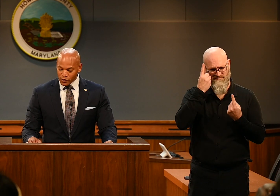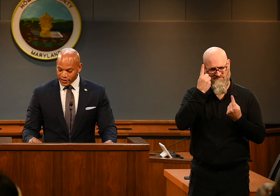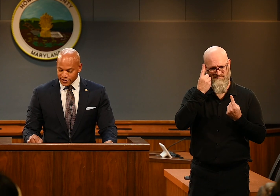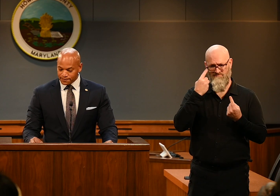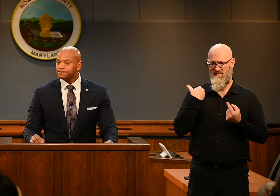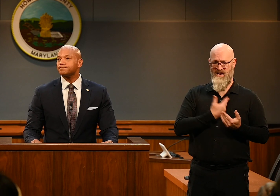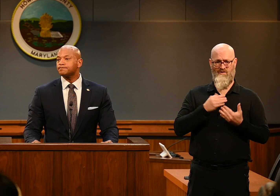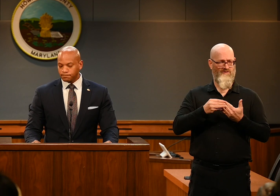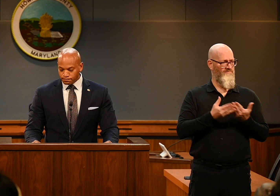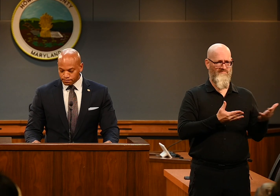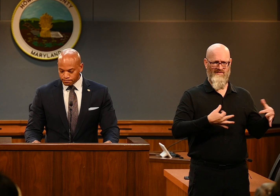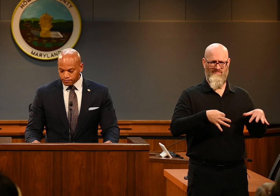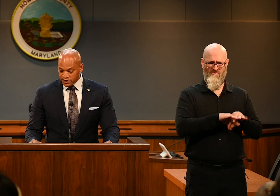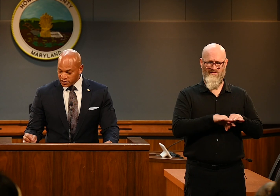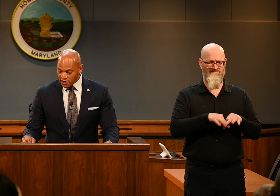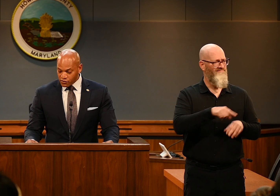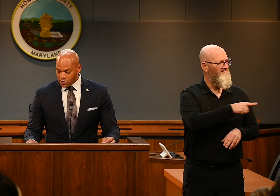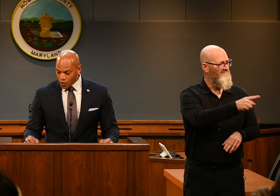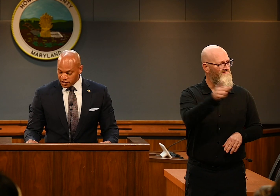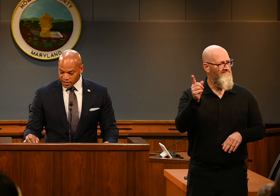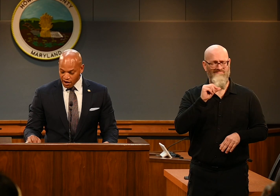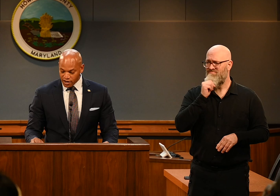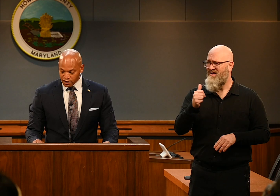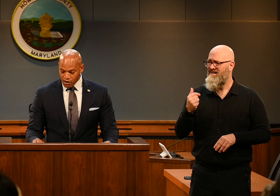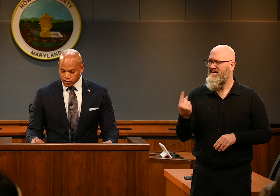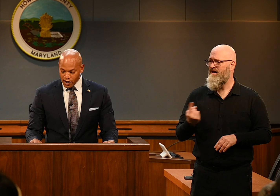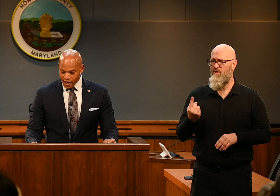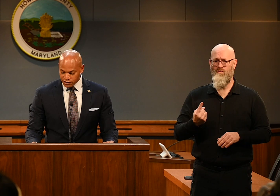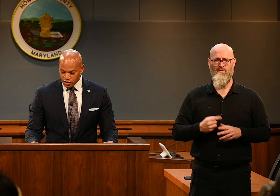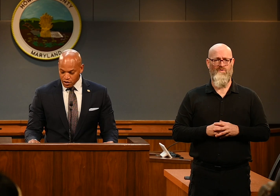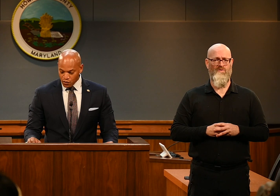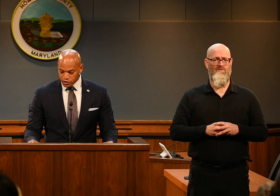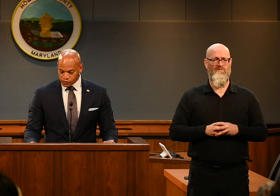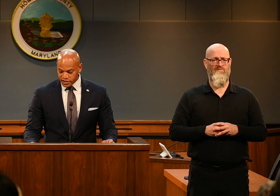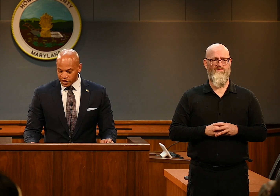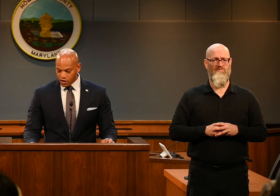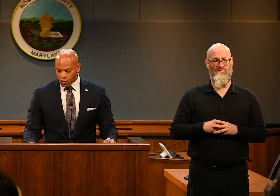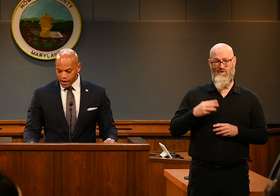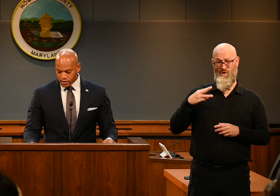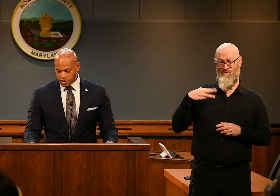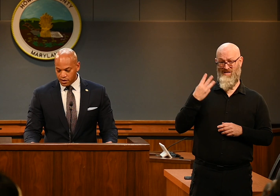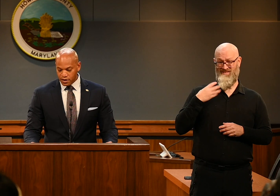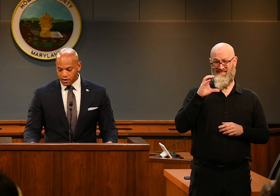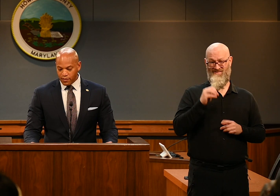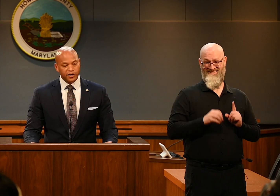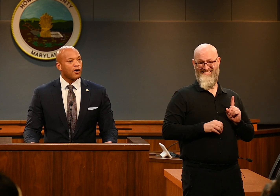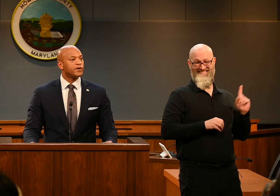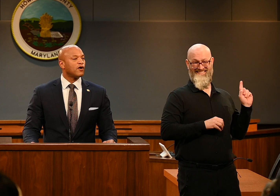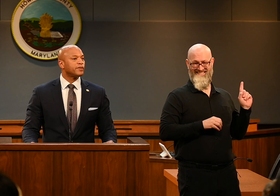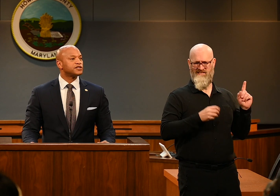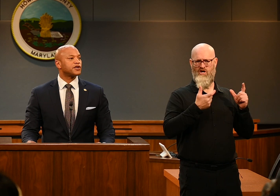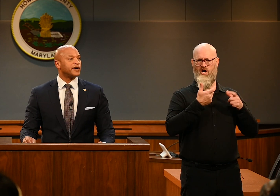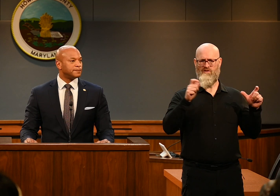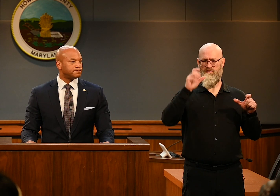not alone in this. That just down the road in Washington County, a large warehouse was recently acquired by the